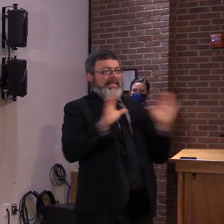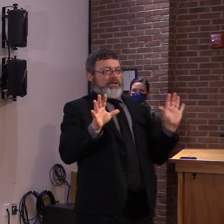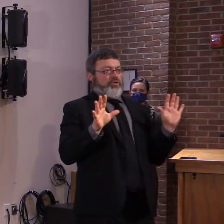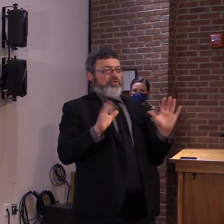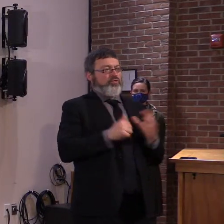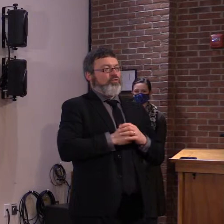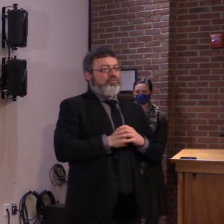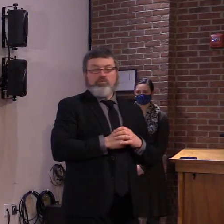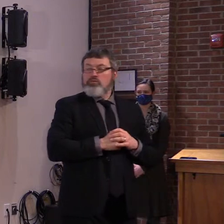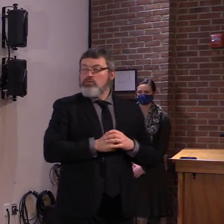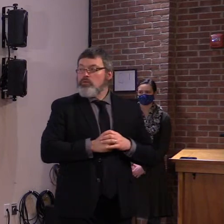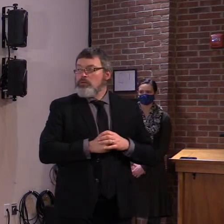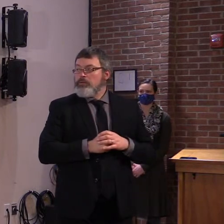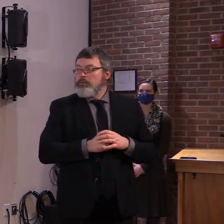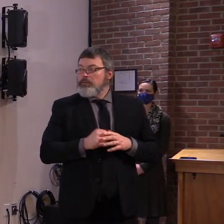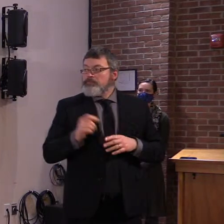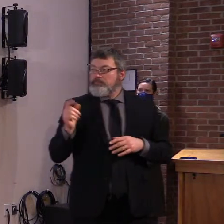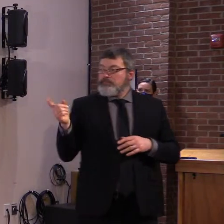as well.